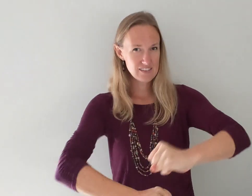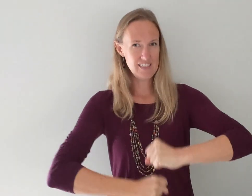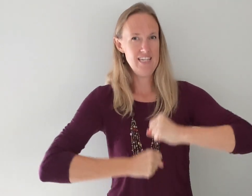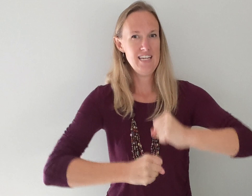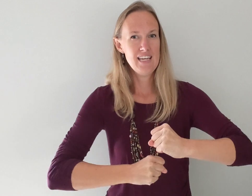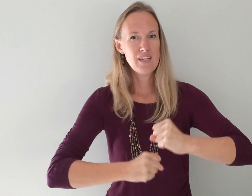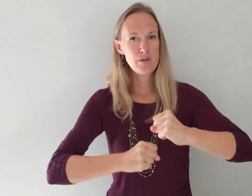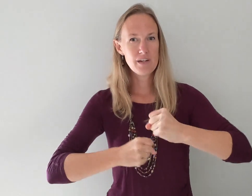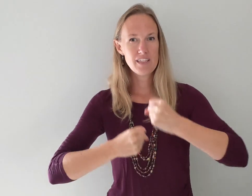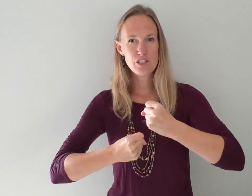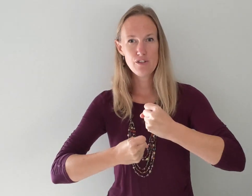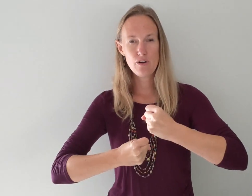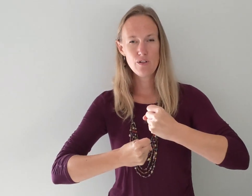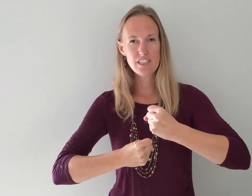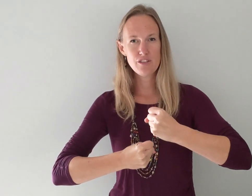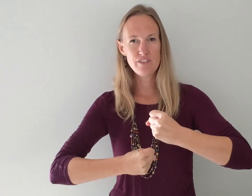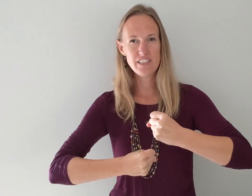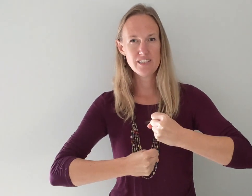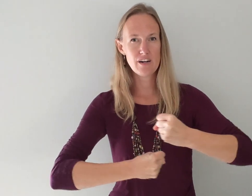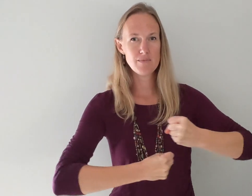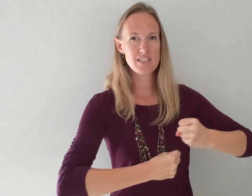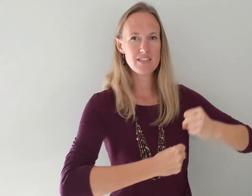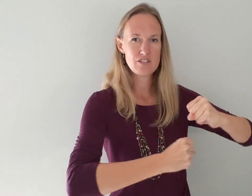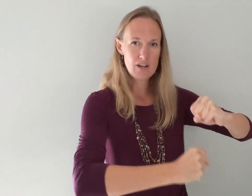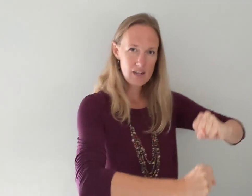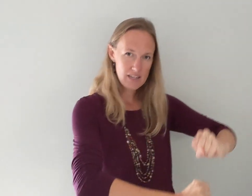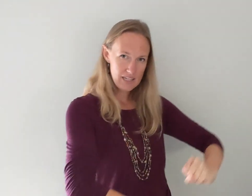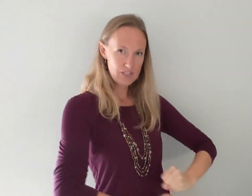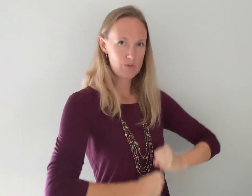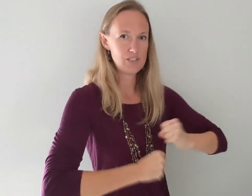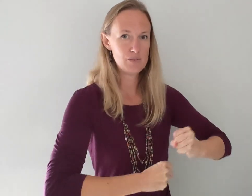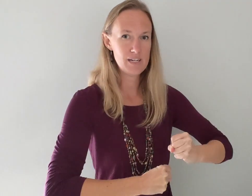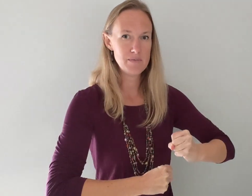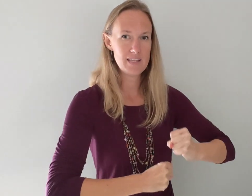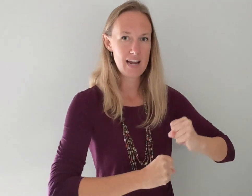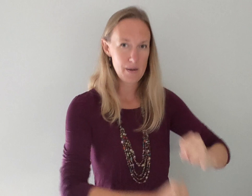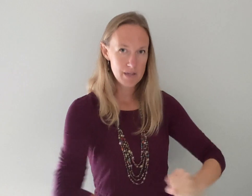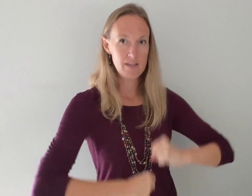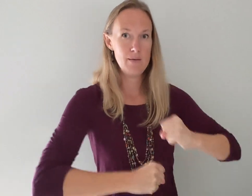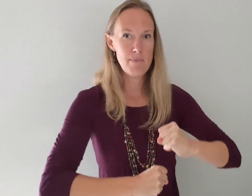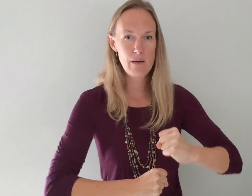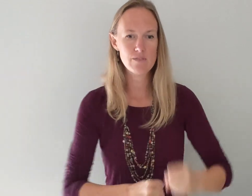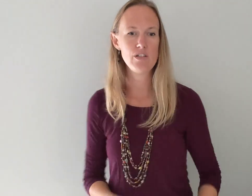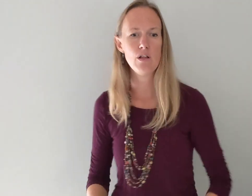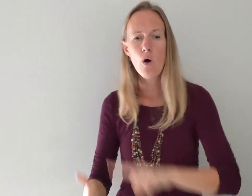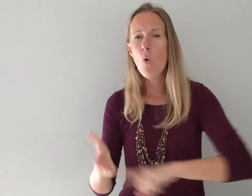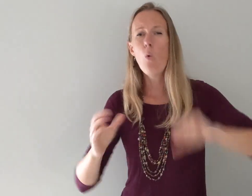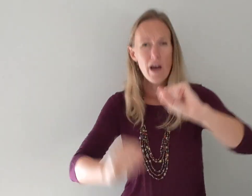so you bring holding two fists, your arms nice and strong, in towards your ribs and then up. Powerful. What